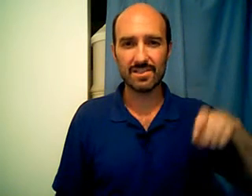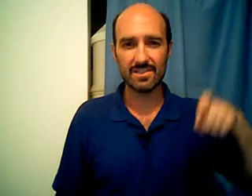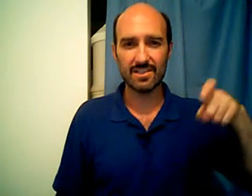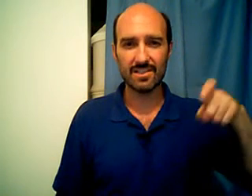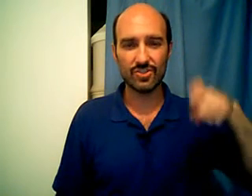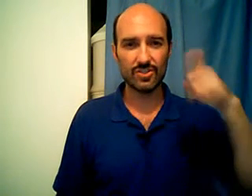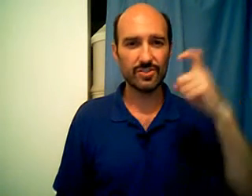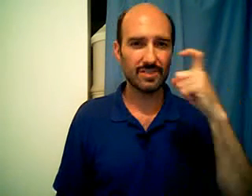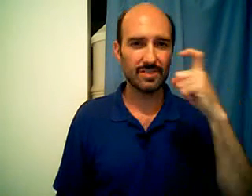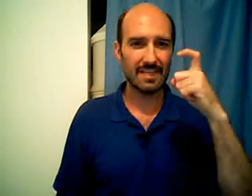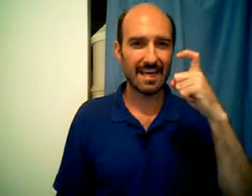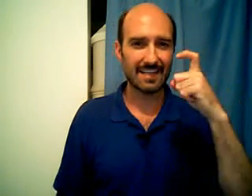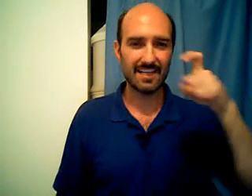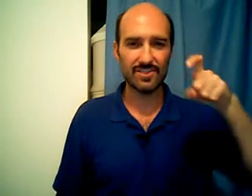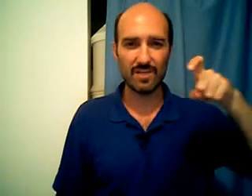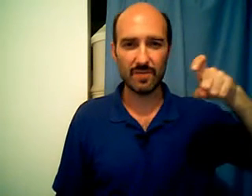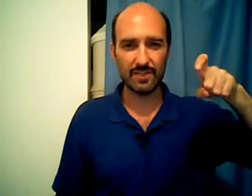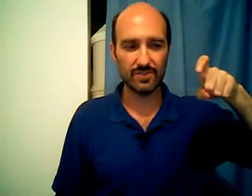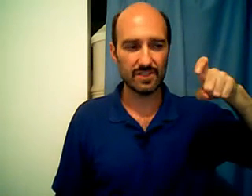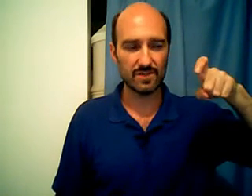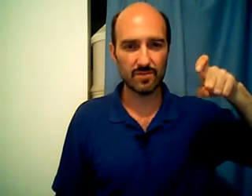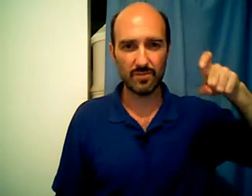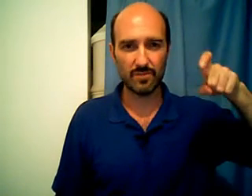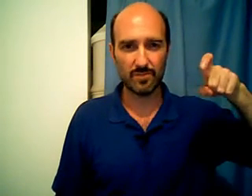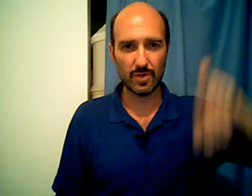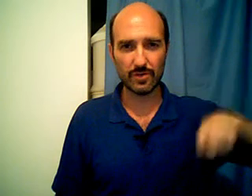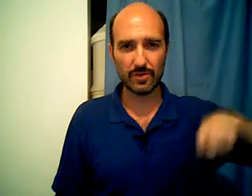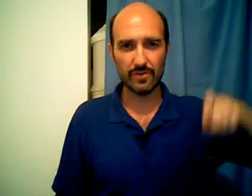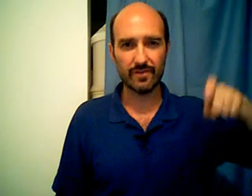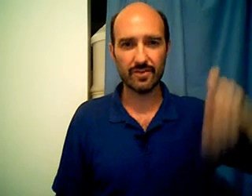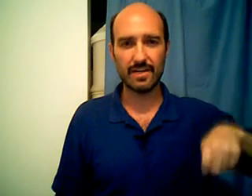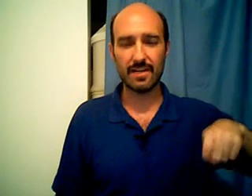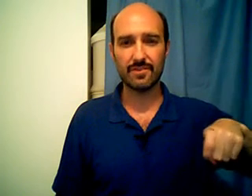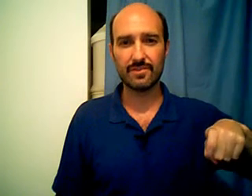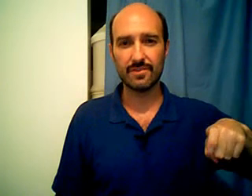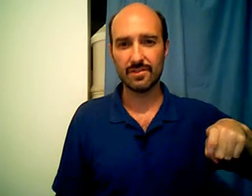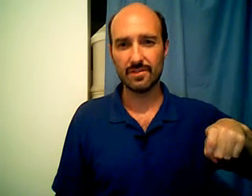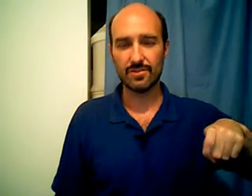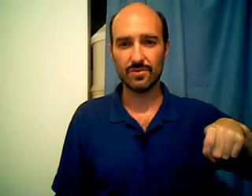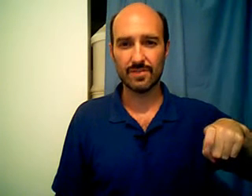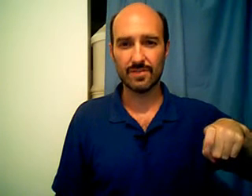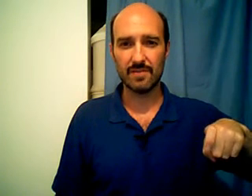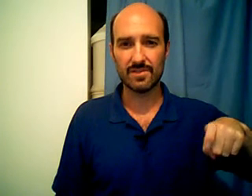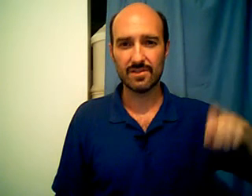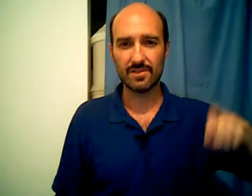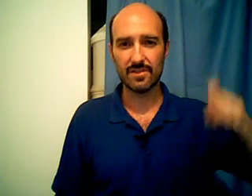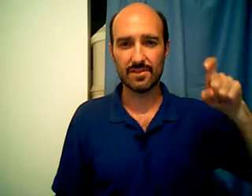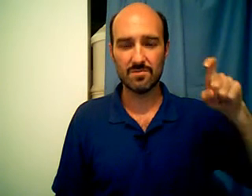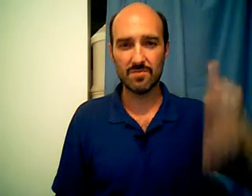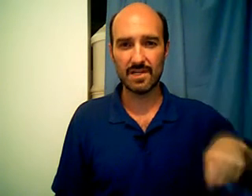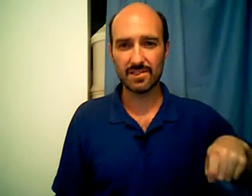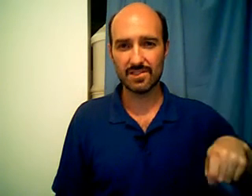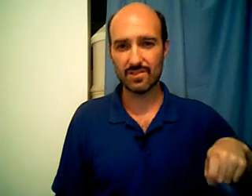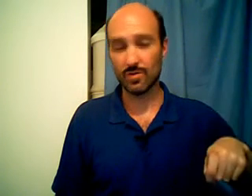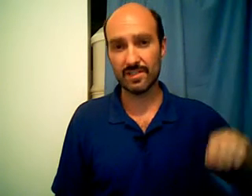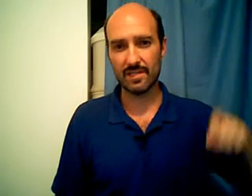Must and should, you're using the X hand shape and you just poke your finger down 2 times. That's must, or 1 time,